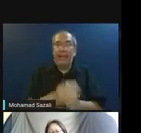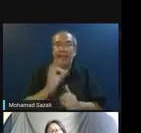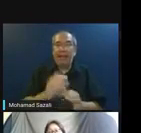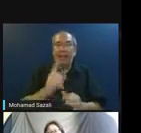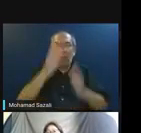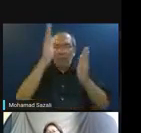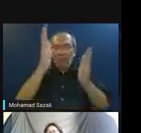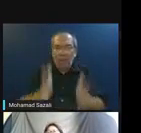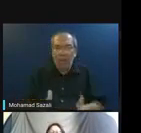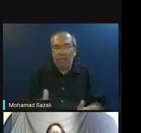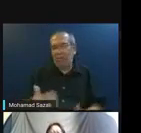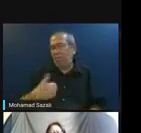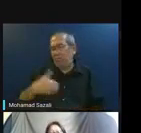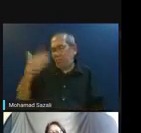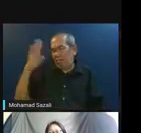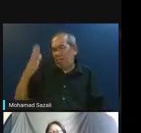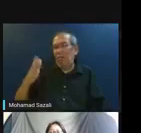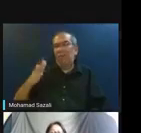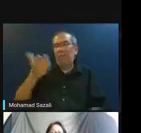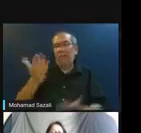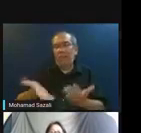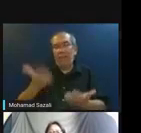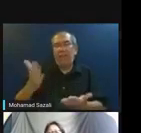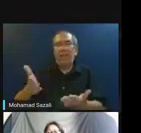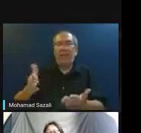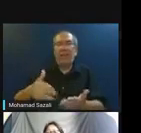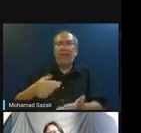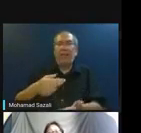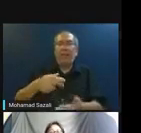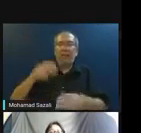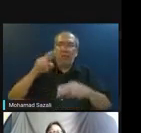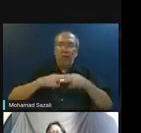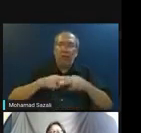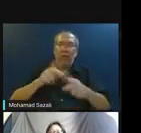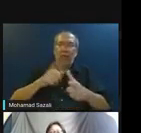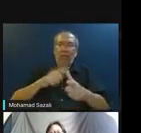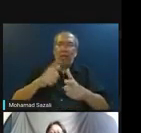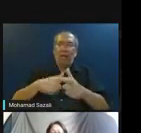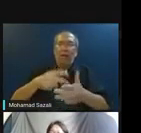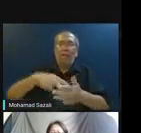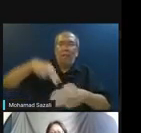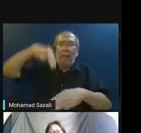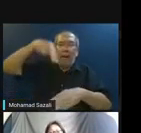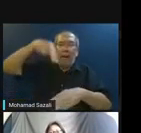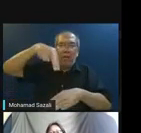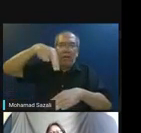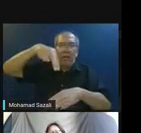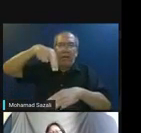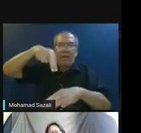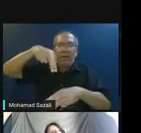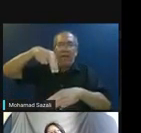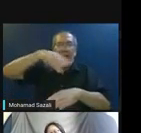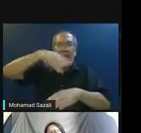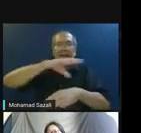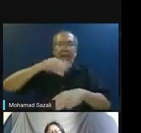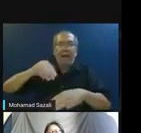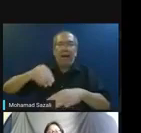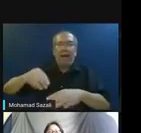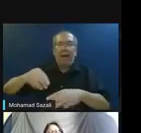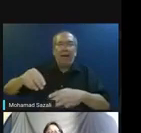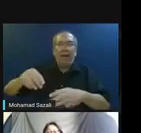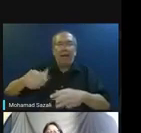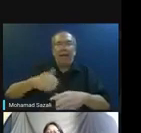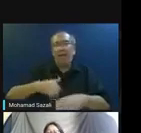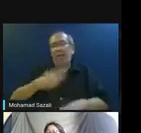easy. So let's say one day you were walking around and you do not know the person, and the person was sitting, and then